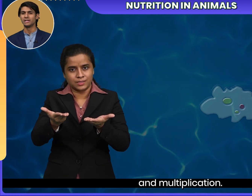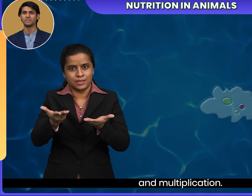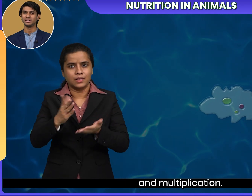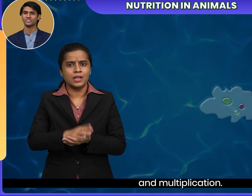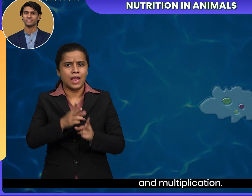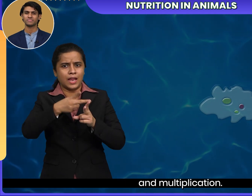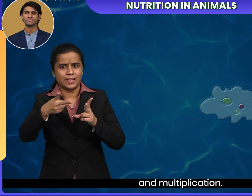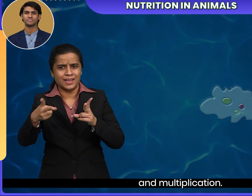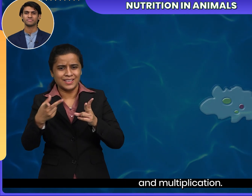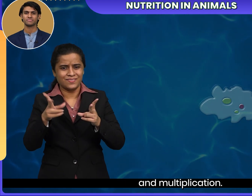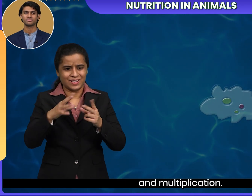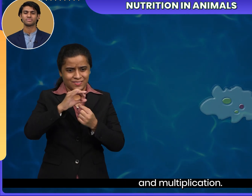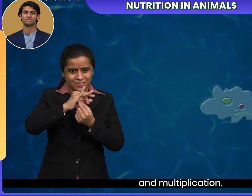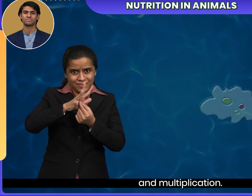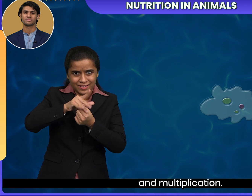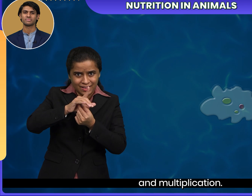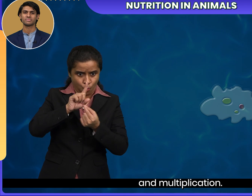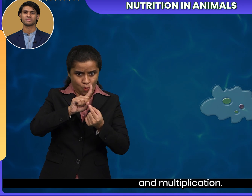and multiplication.